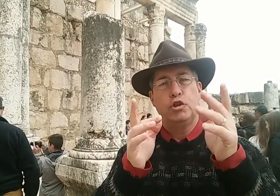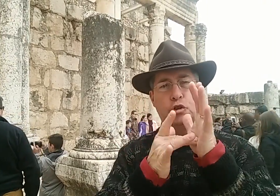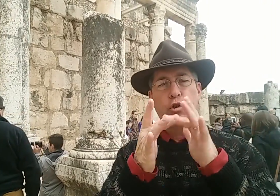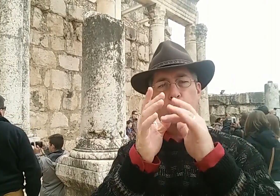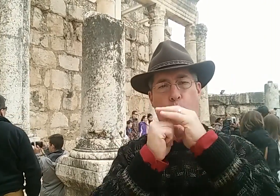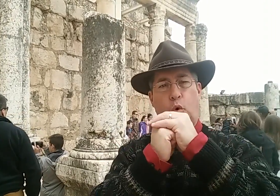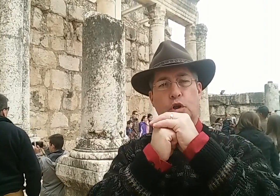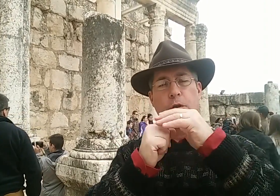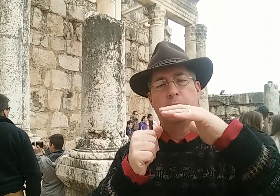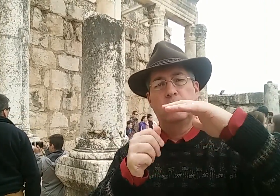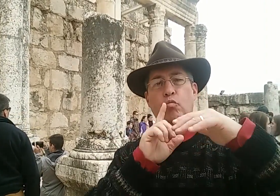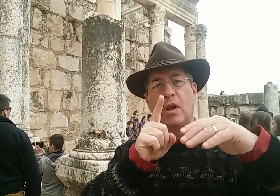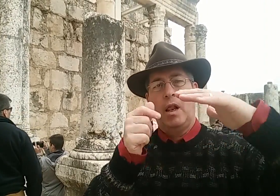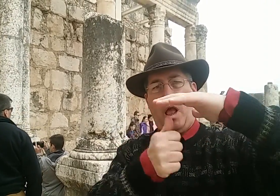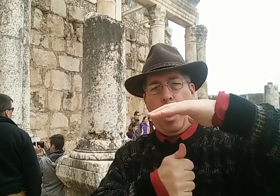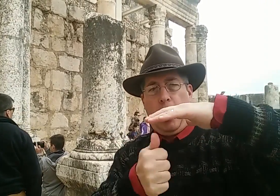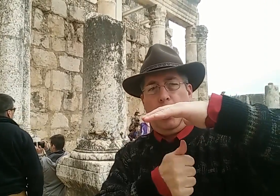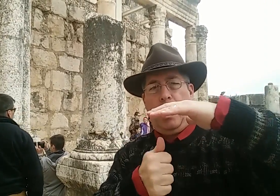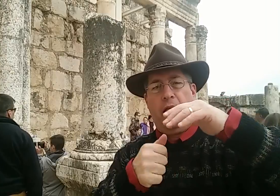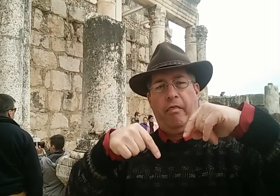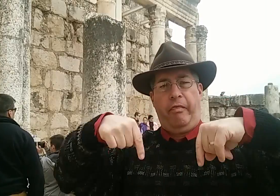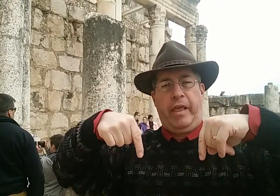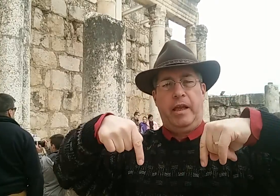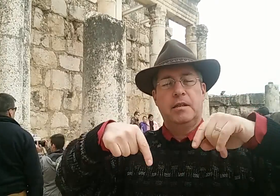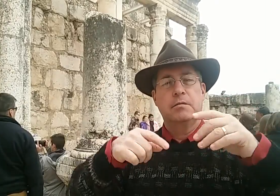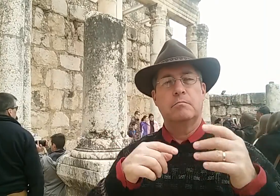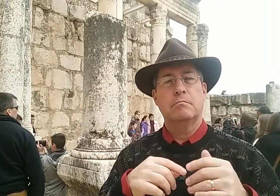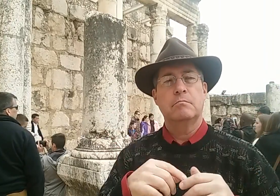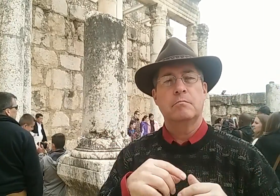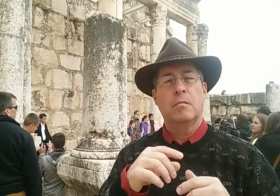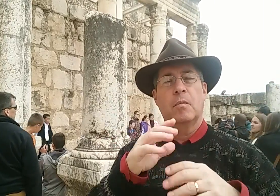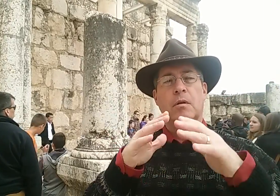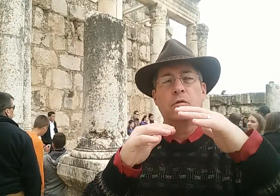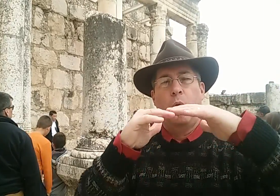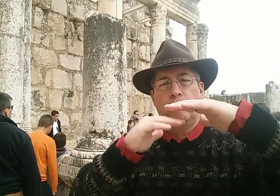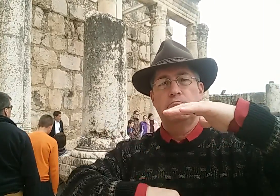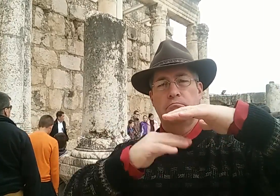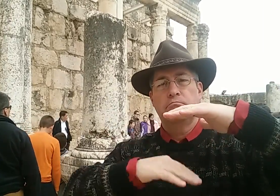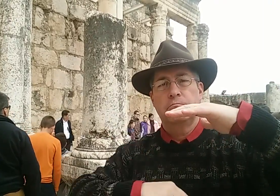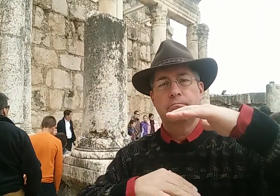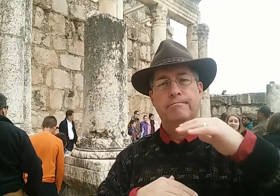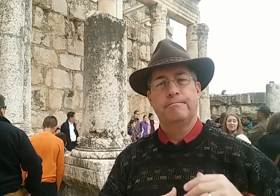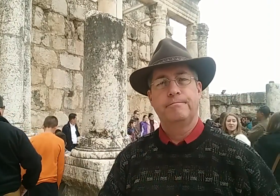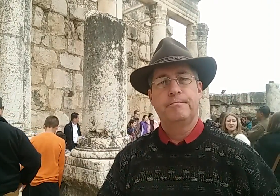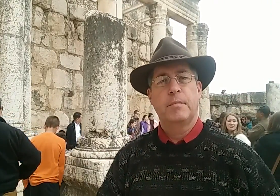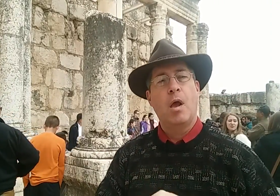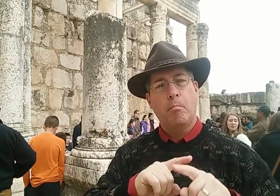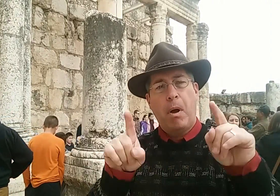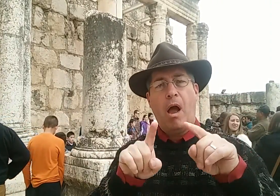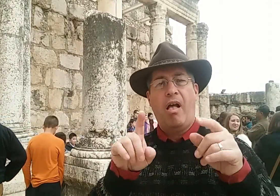later. But this is the location. This is the location that Jesus would have worshipped.